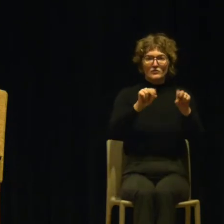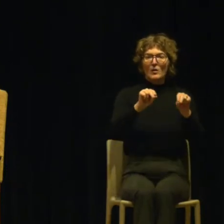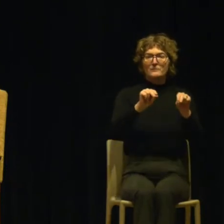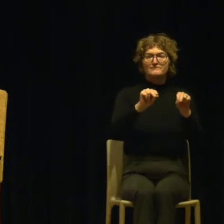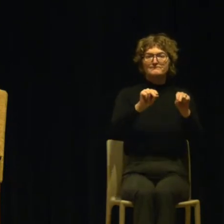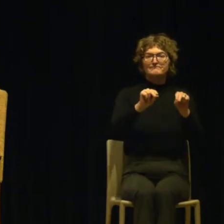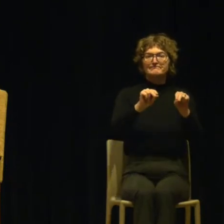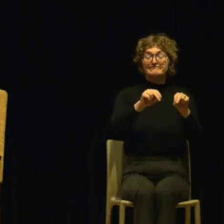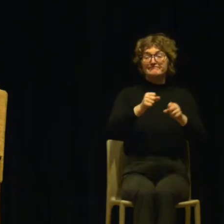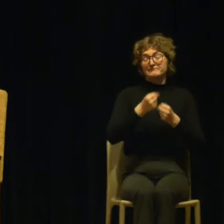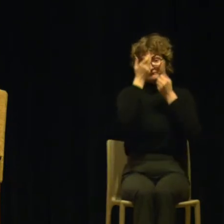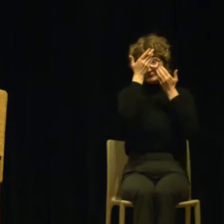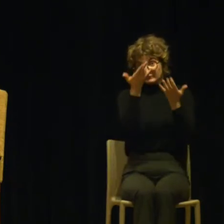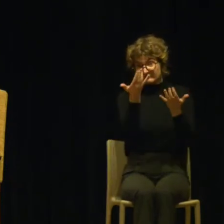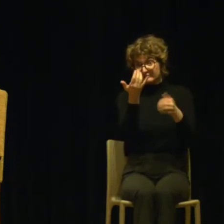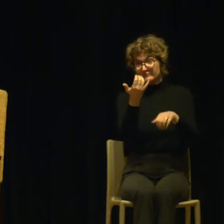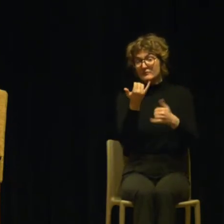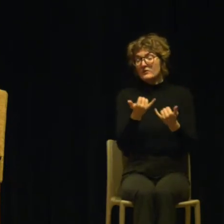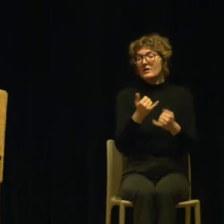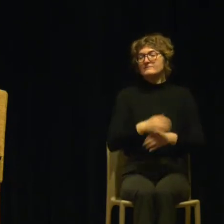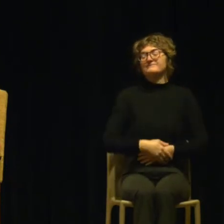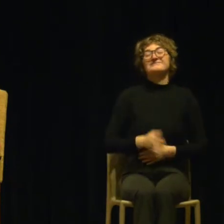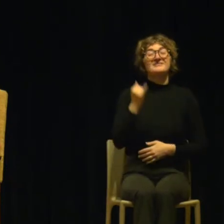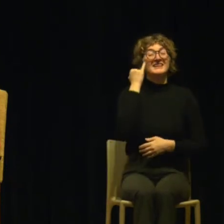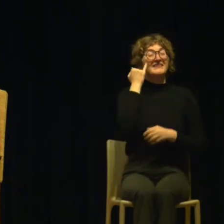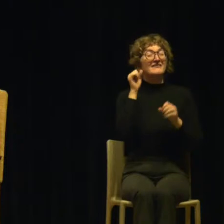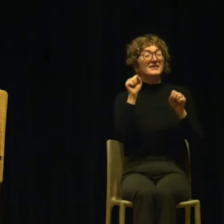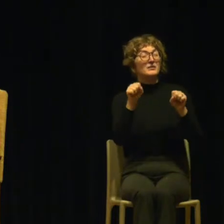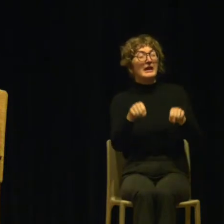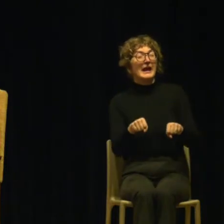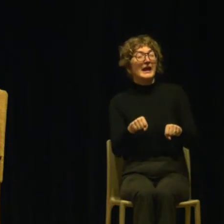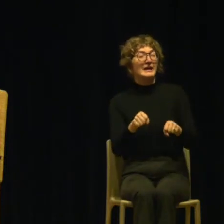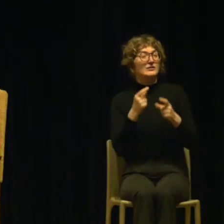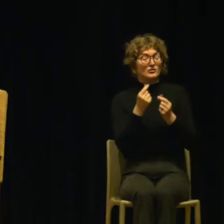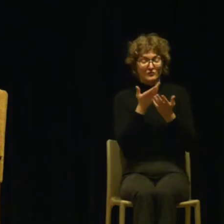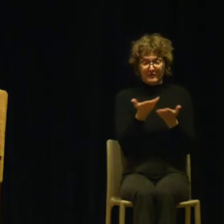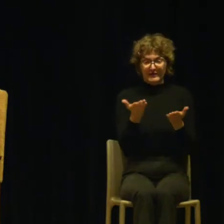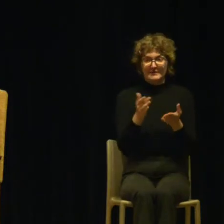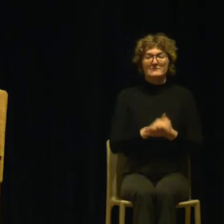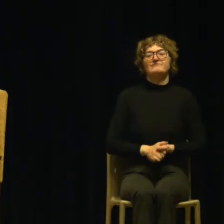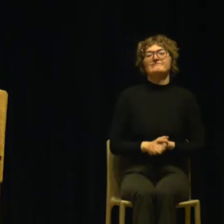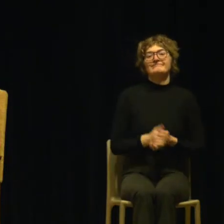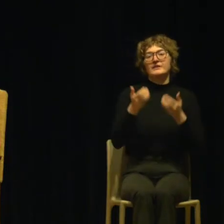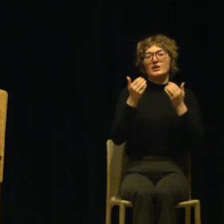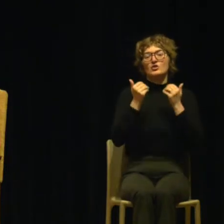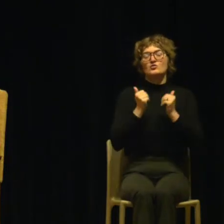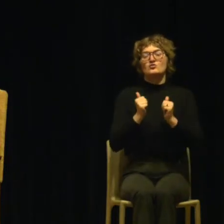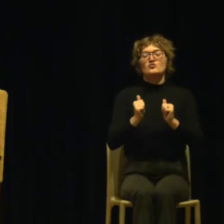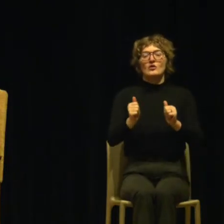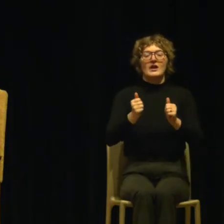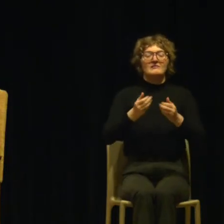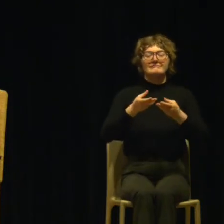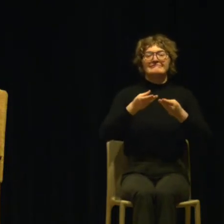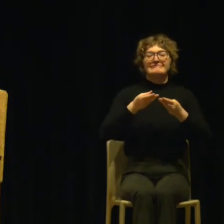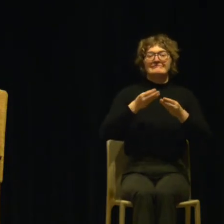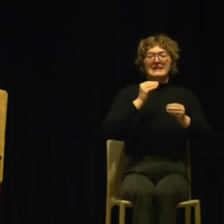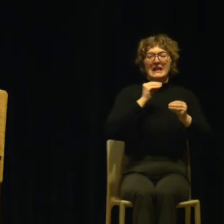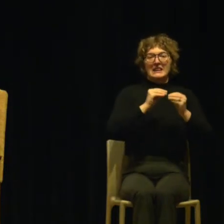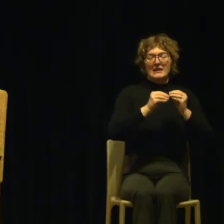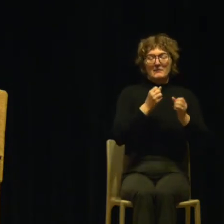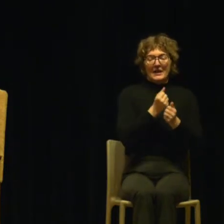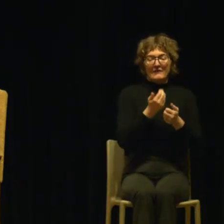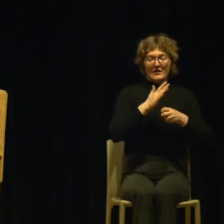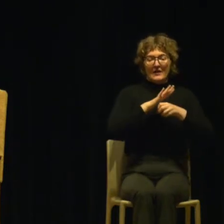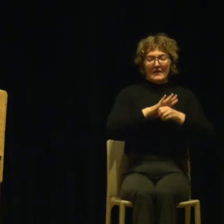I'm telling you right now. So if you can do this, try to eliminate the things in life that stress you